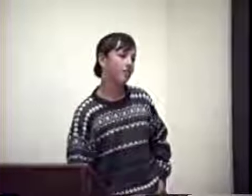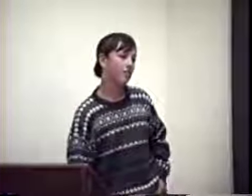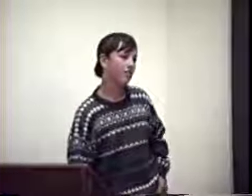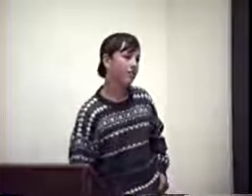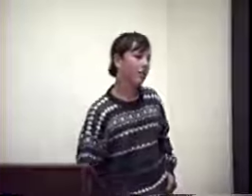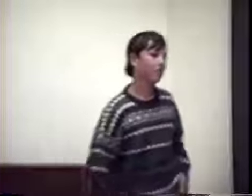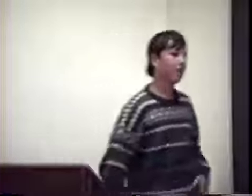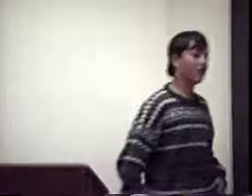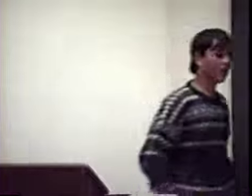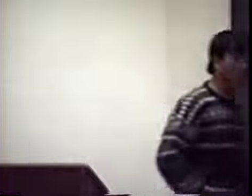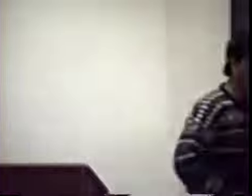Thank you.